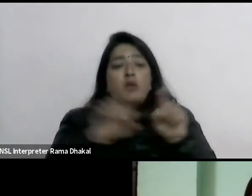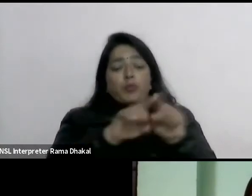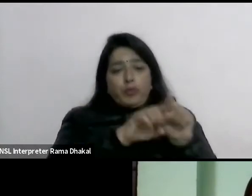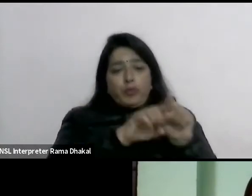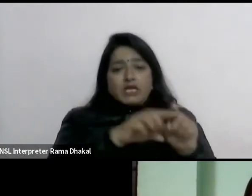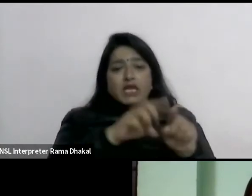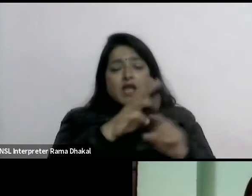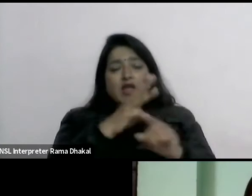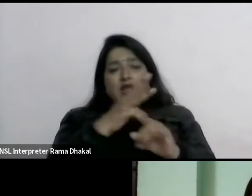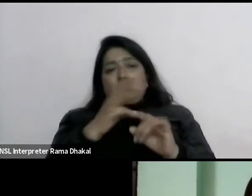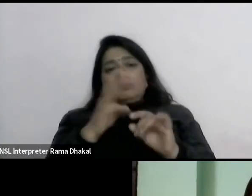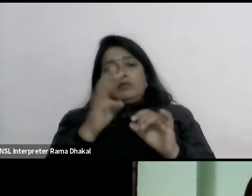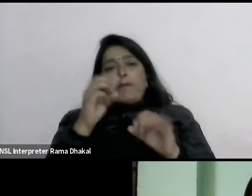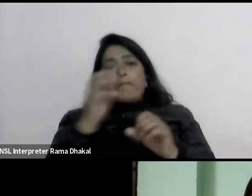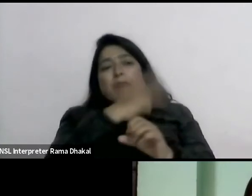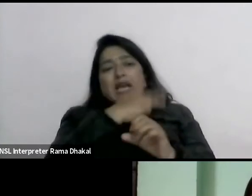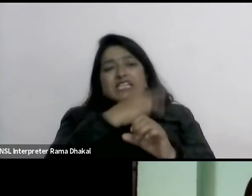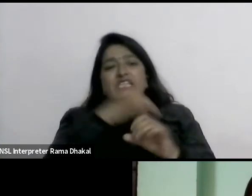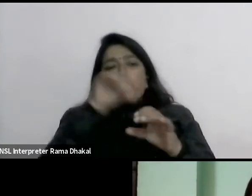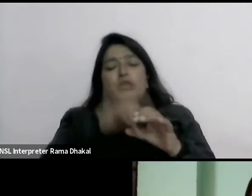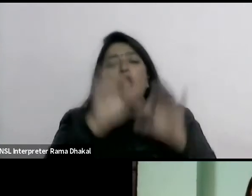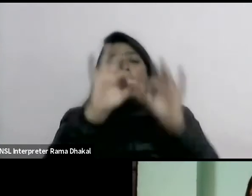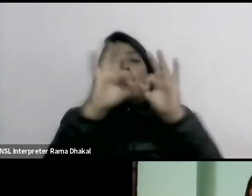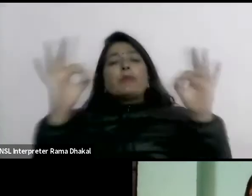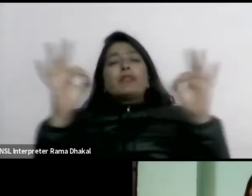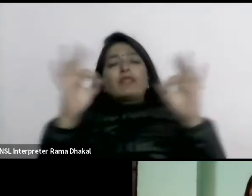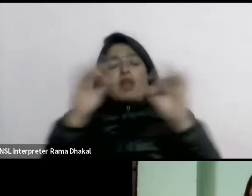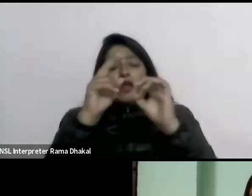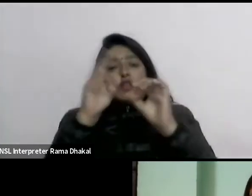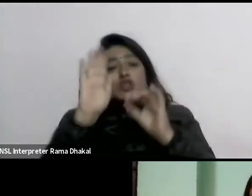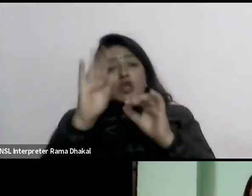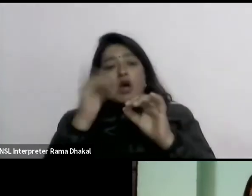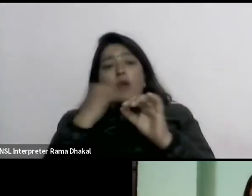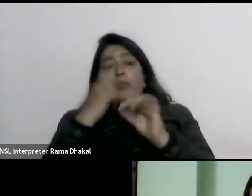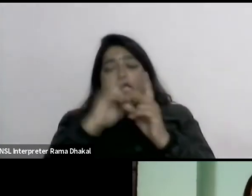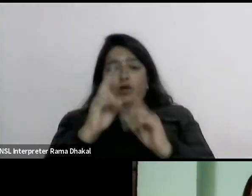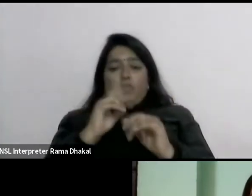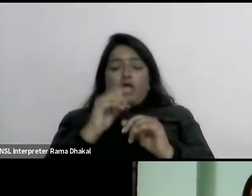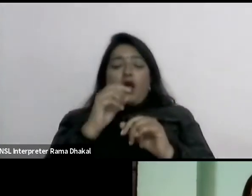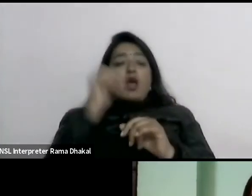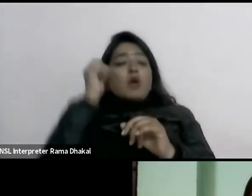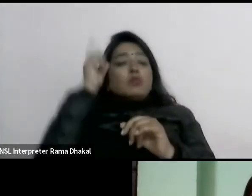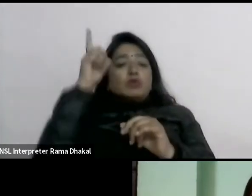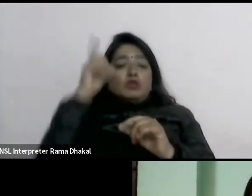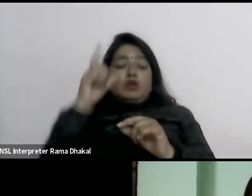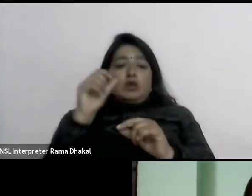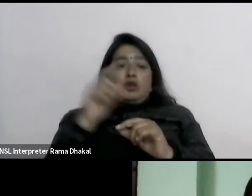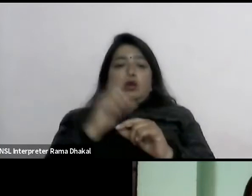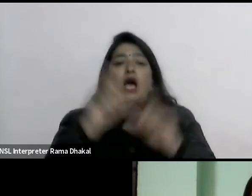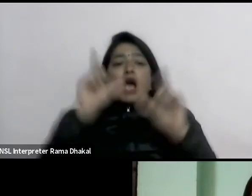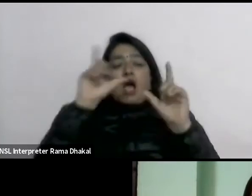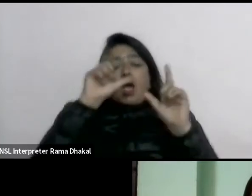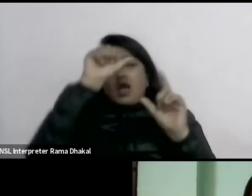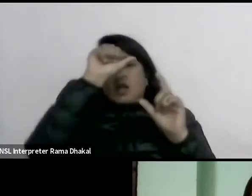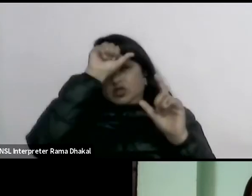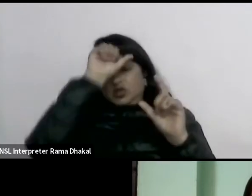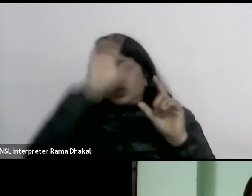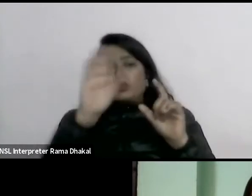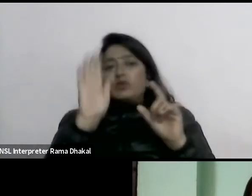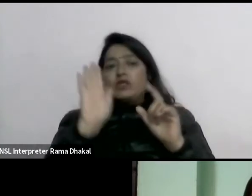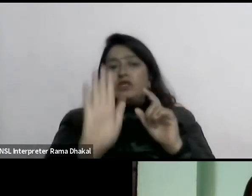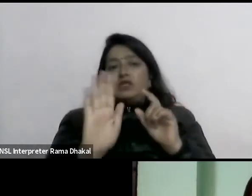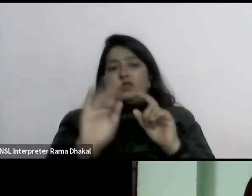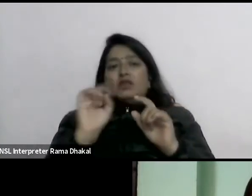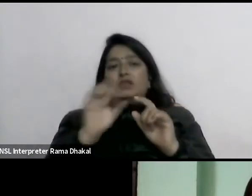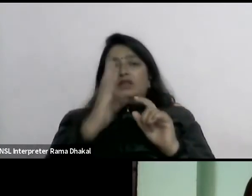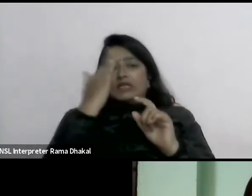the drafter and legislator, and I've been in the international system now for over 30 years, is to be able to